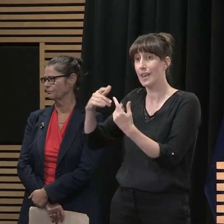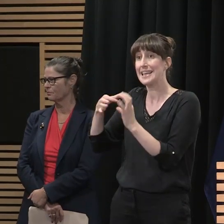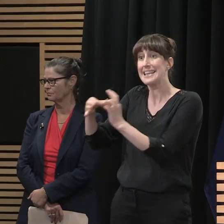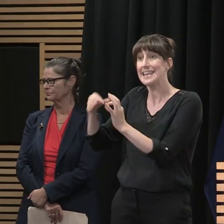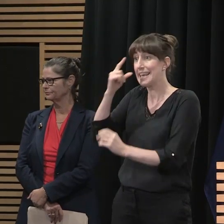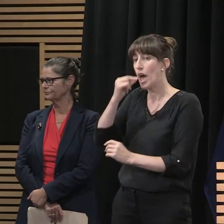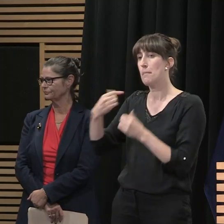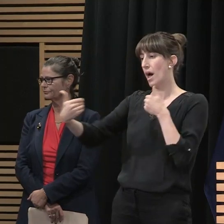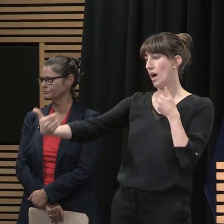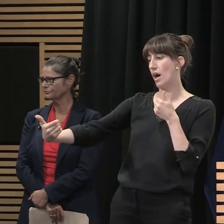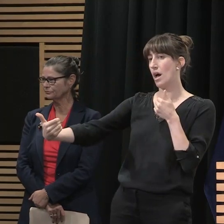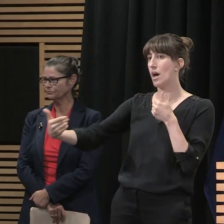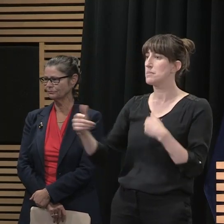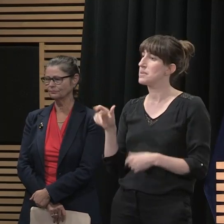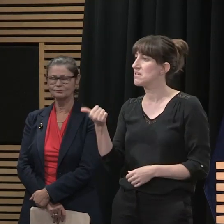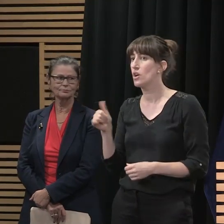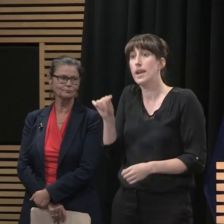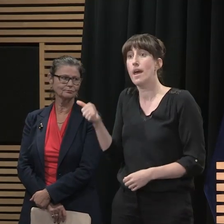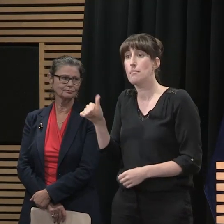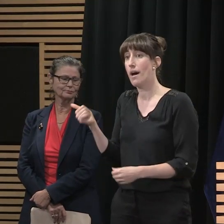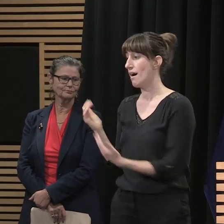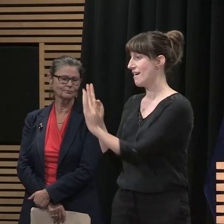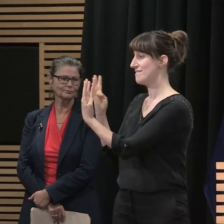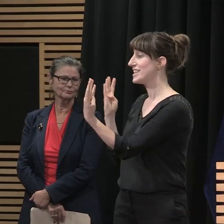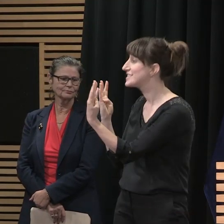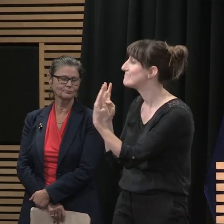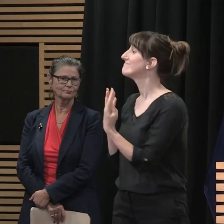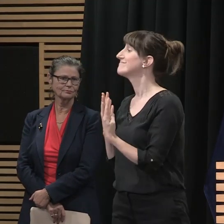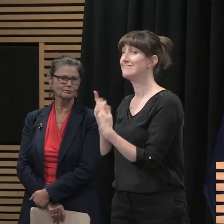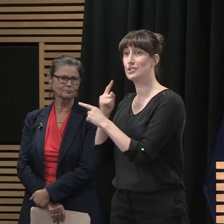phone, over the fence, but always 2 metres apart.